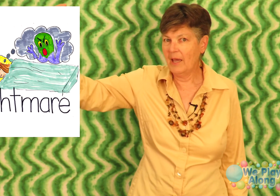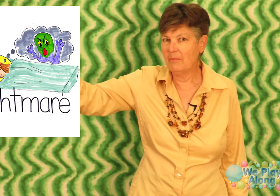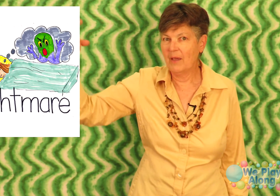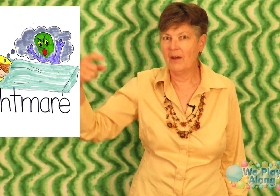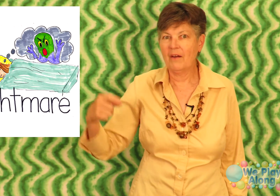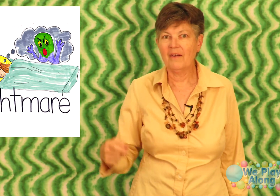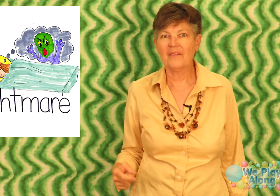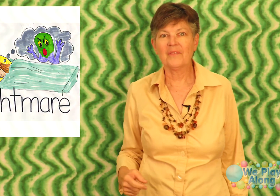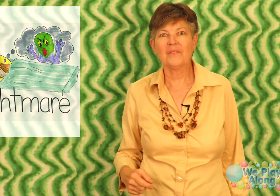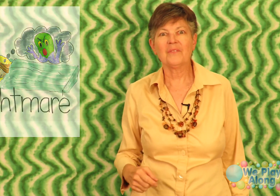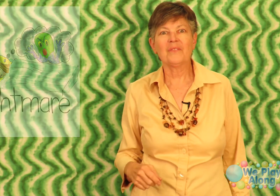Nightmare.